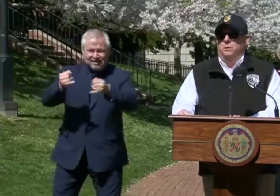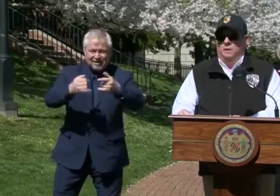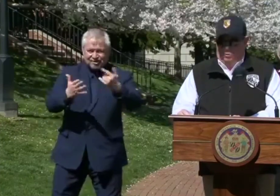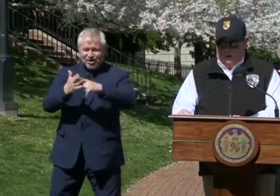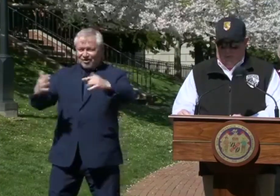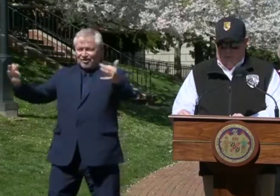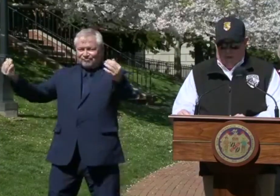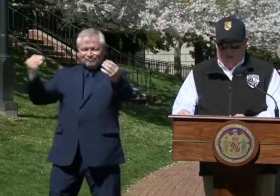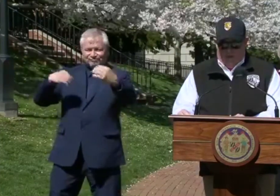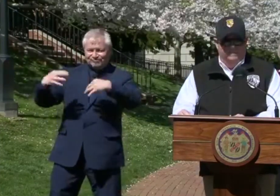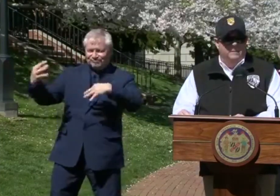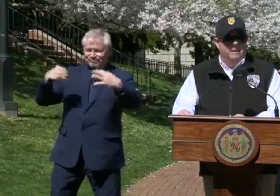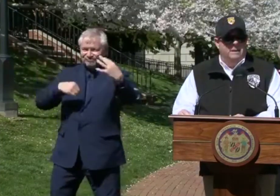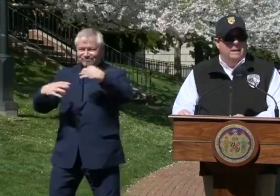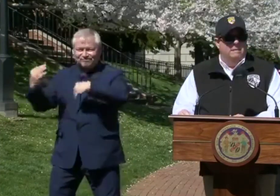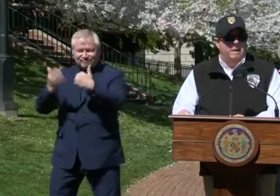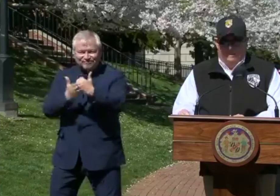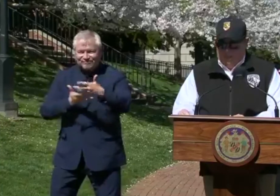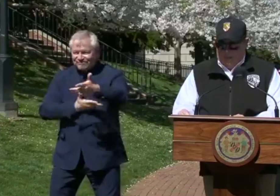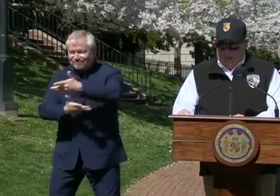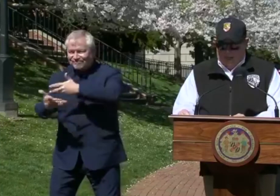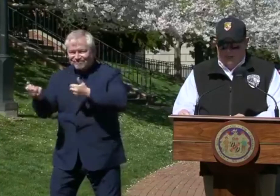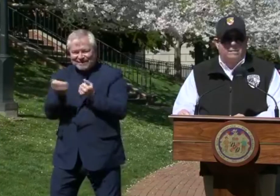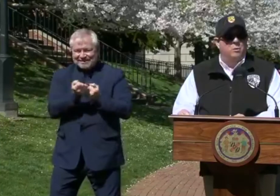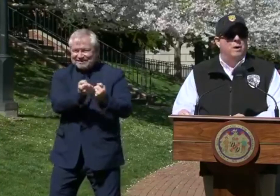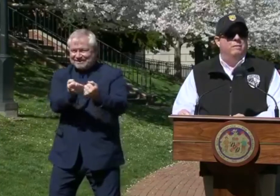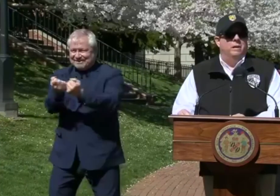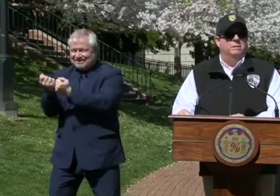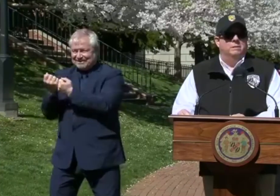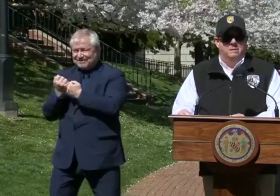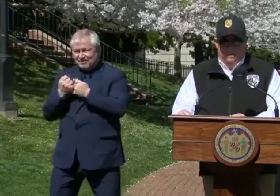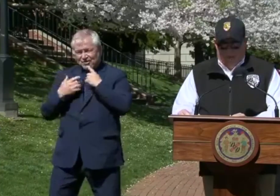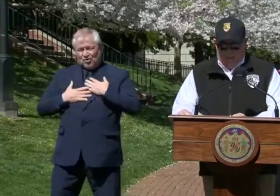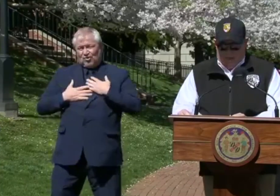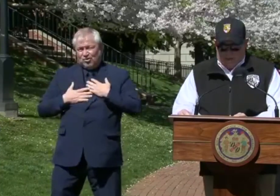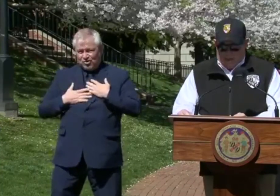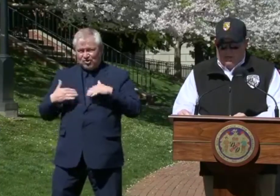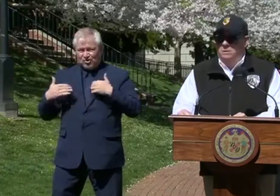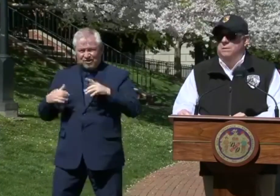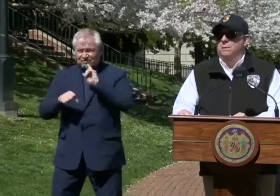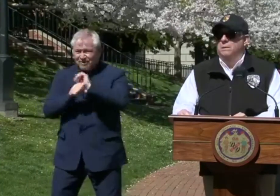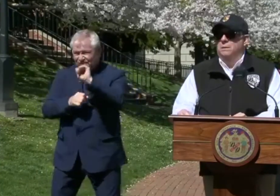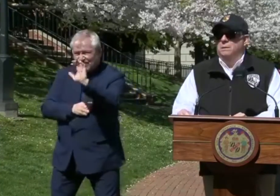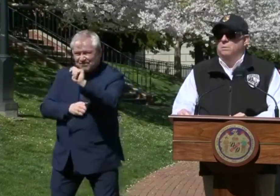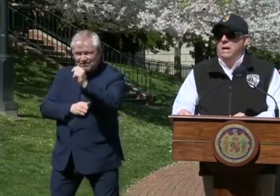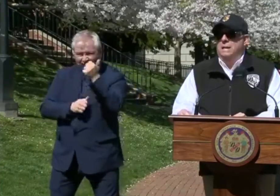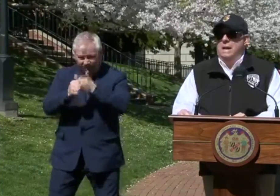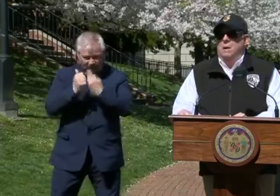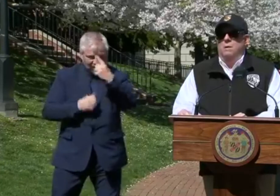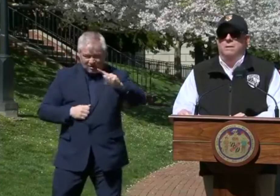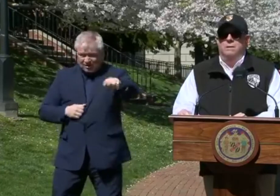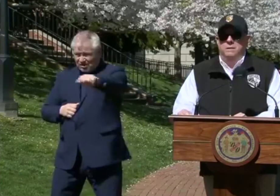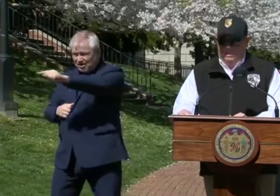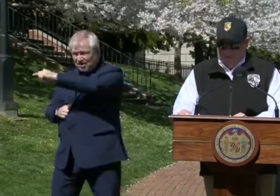doing truly incredible things. And the fact is that each and every one of us has a chance right